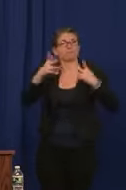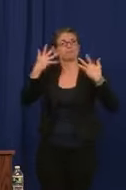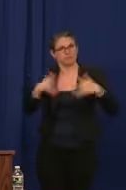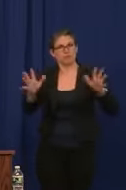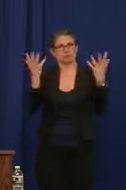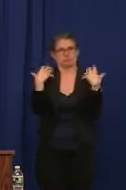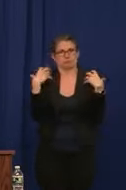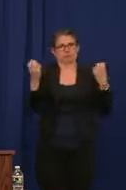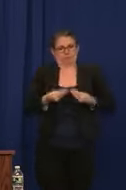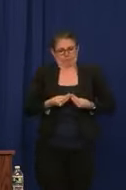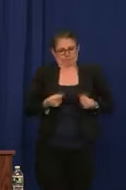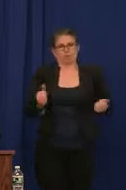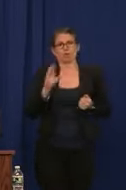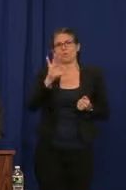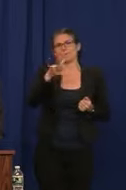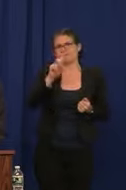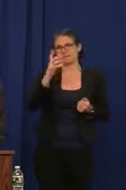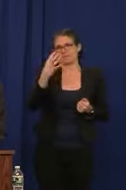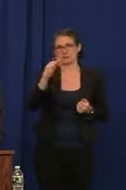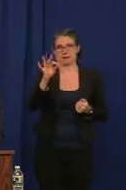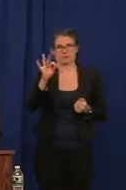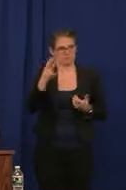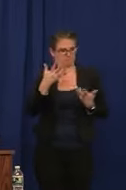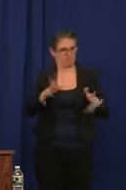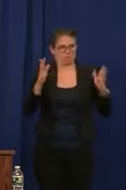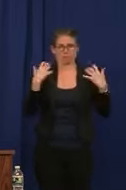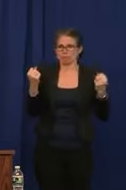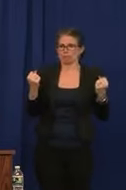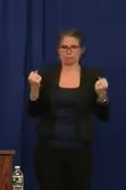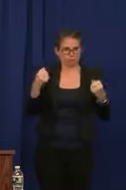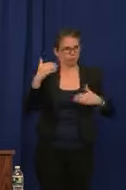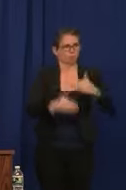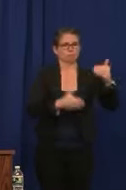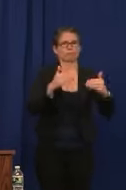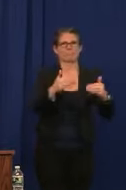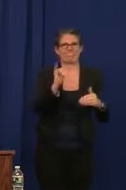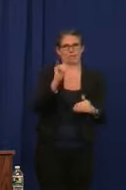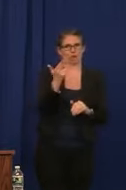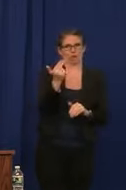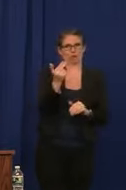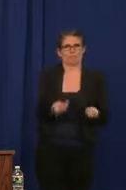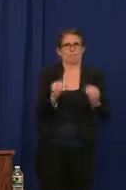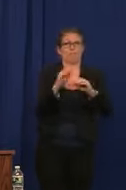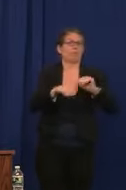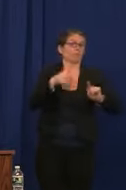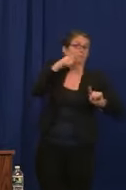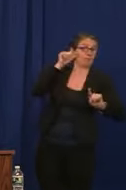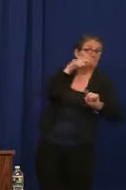since yesterday. And since Maine CDC began its activation,